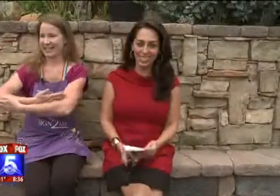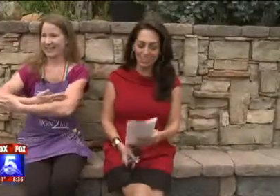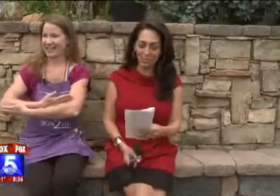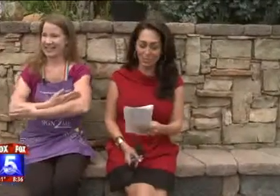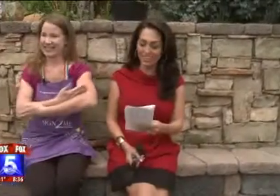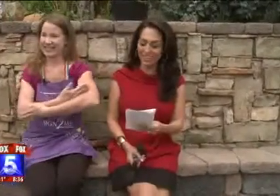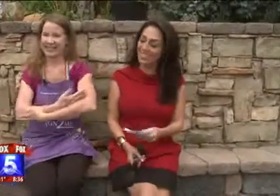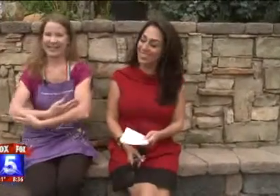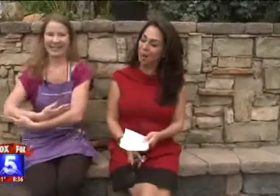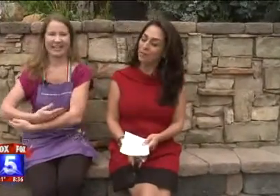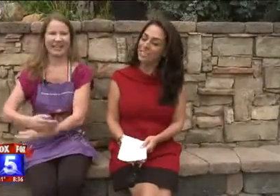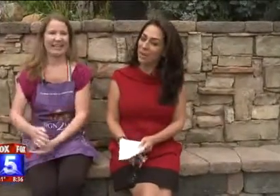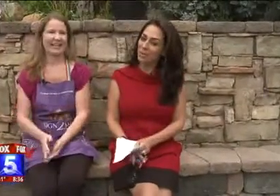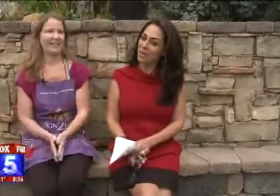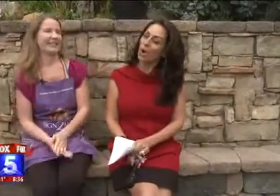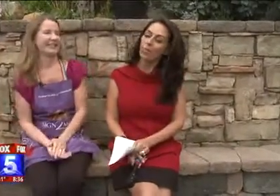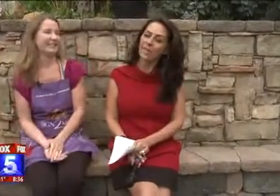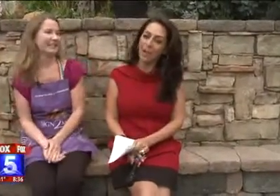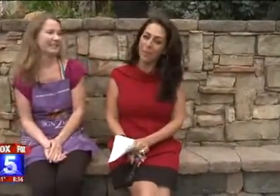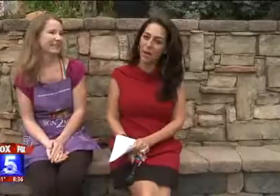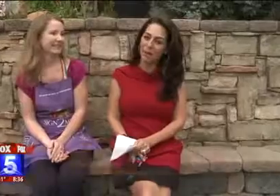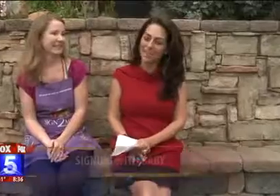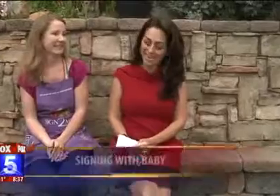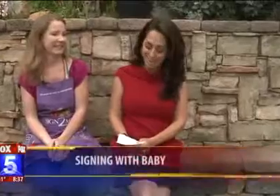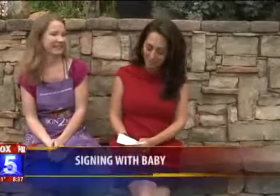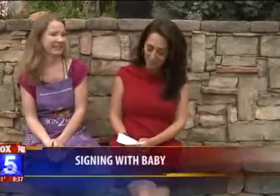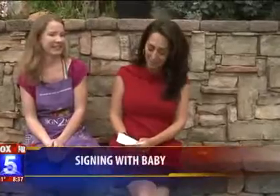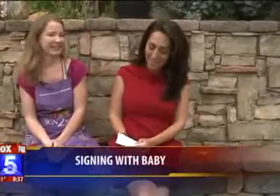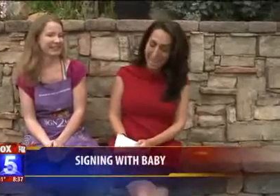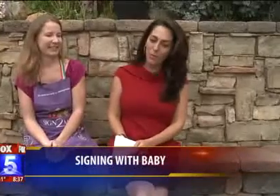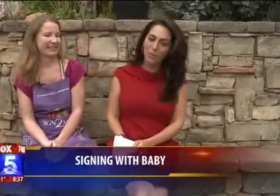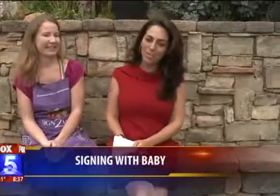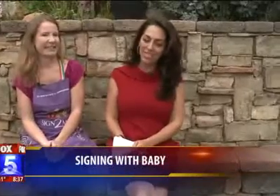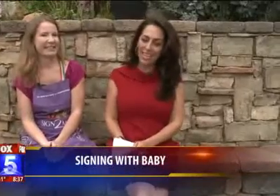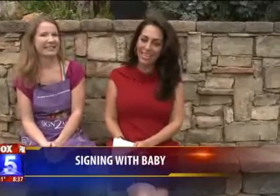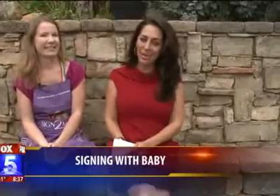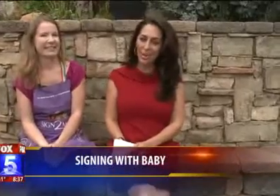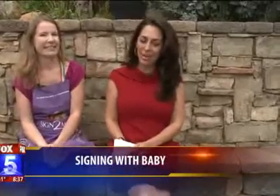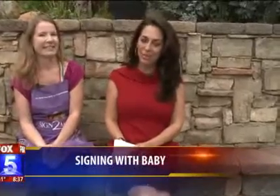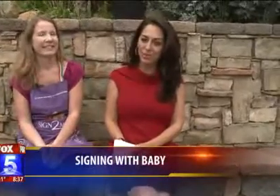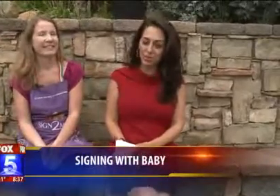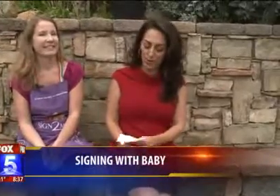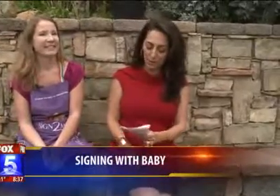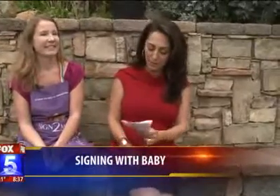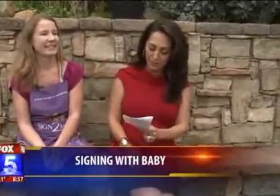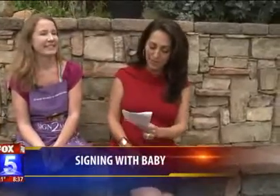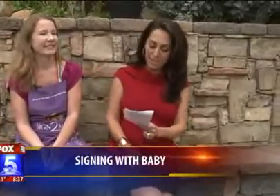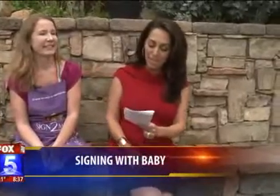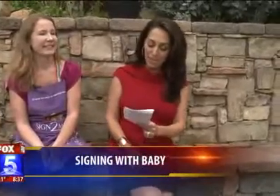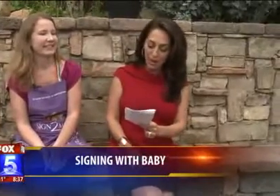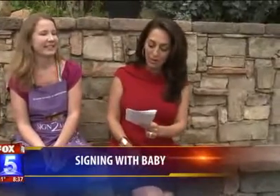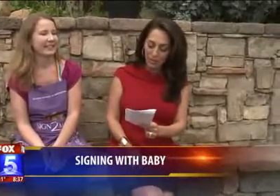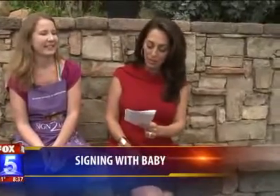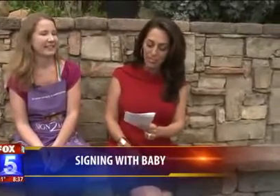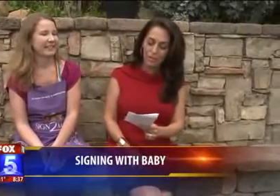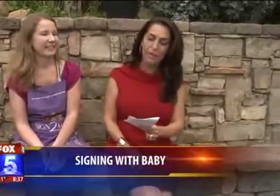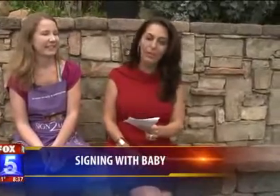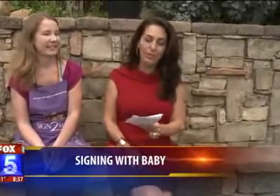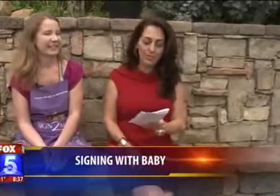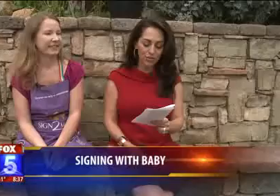is some really good stuff. Today we are opening up the Mommy Daddy Handbook, and we are signing our way to a smarter baby. Joanne Woolley, she's the founder and